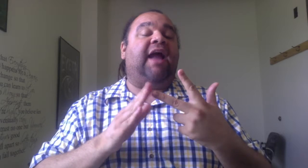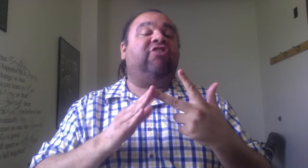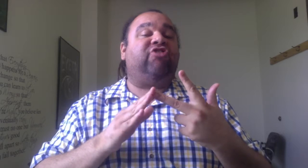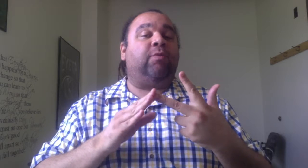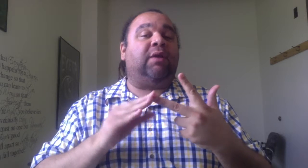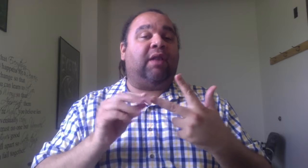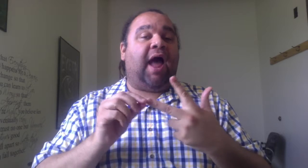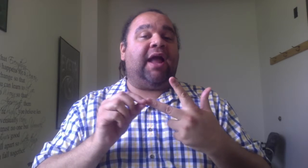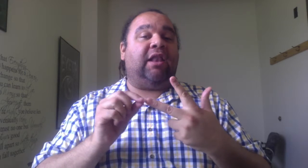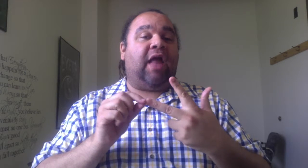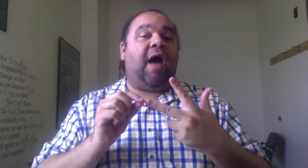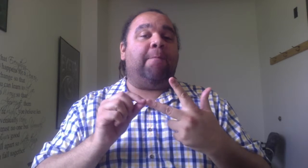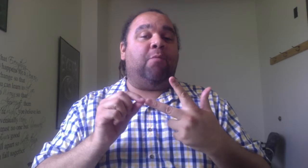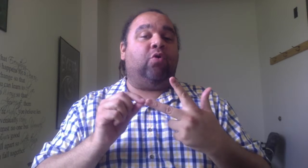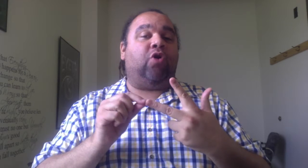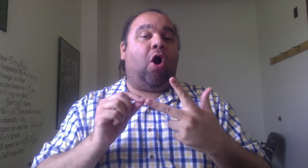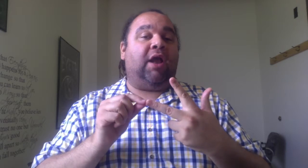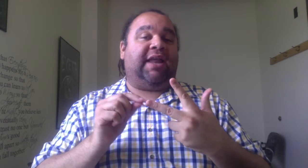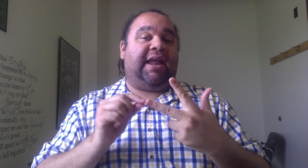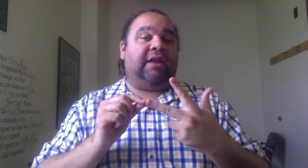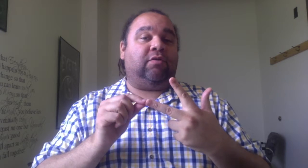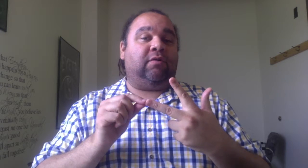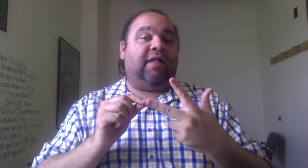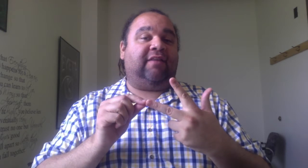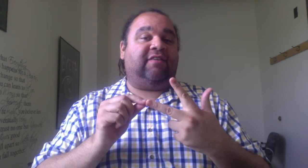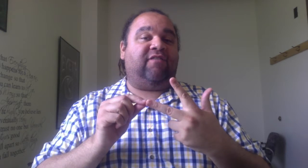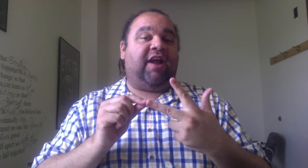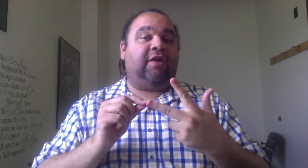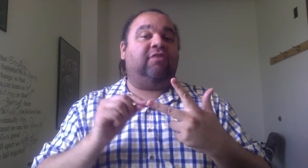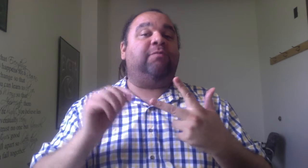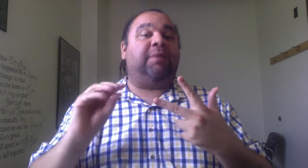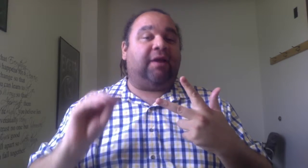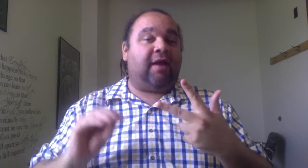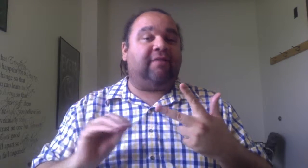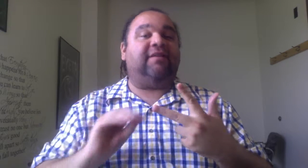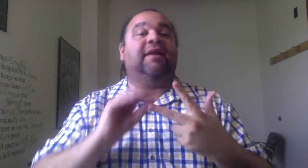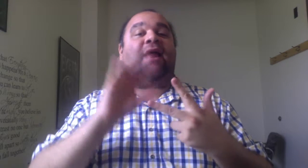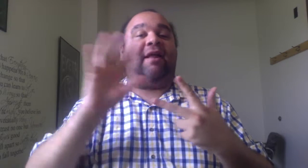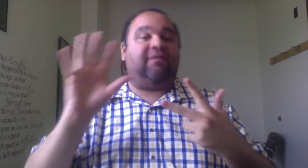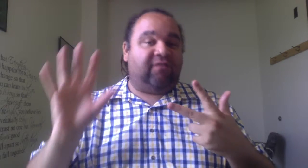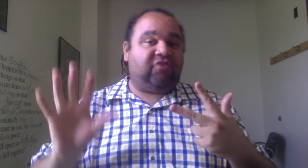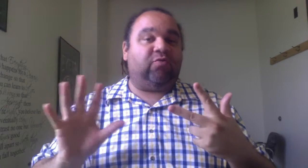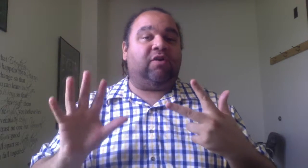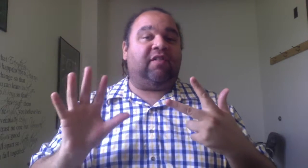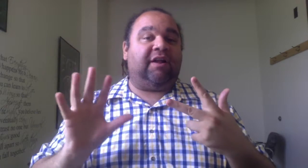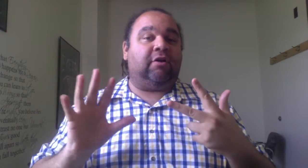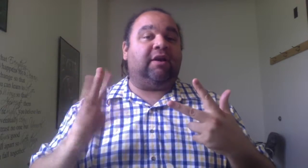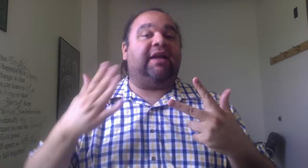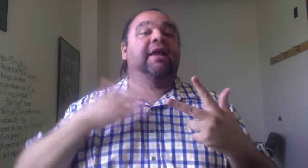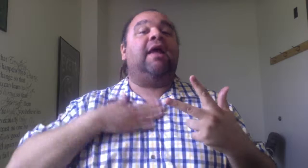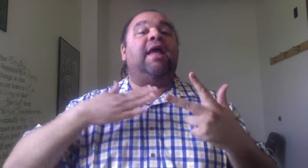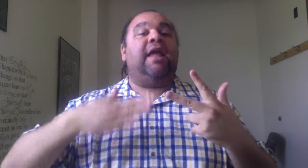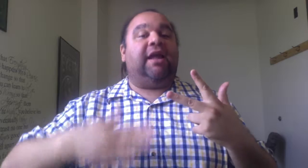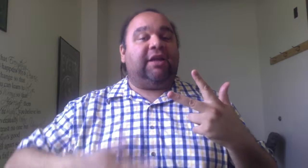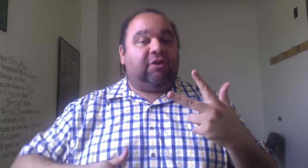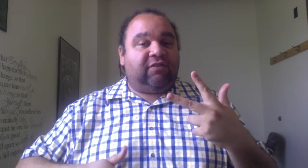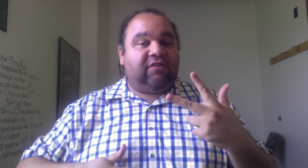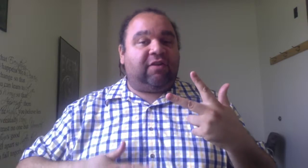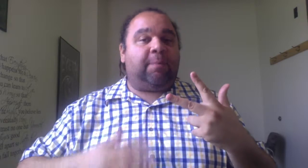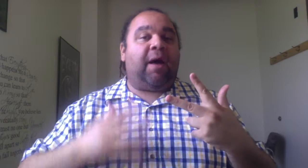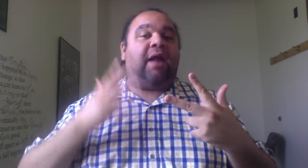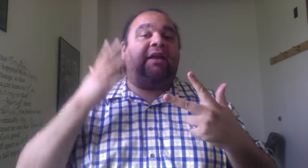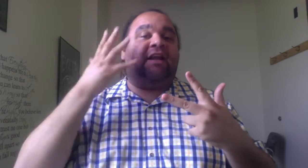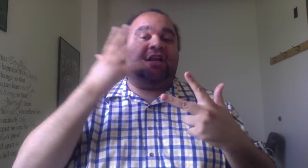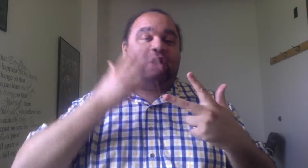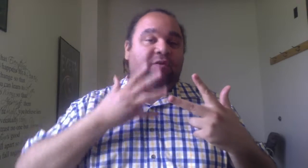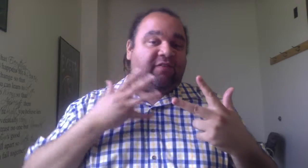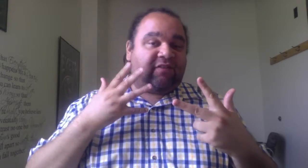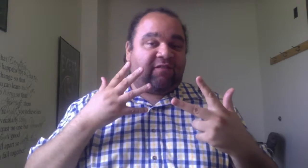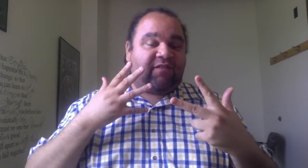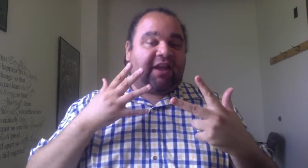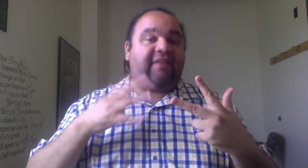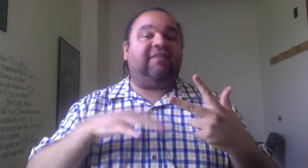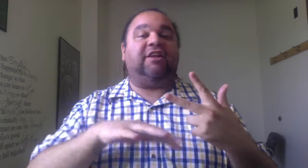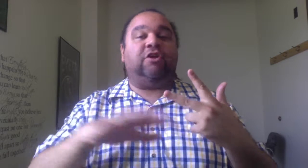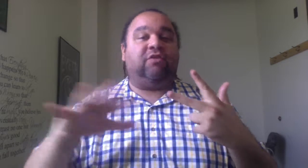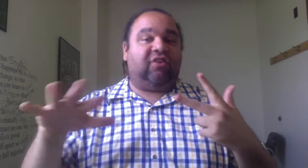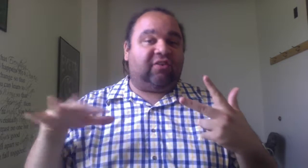actually rely a lot more on handle classifiers because it adds visual clarity, it uses the body, it uses the face, it uses